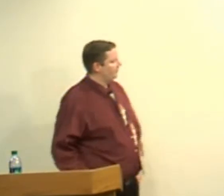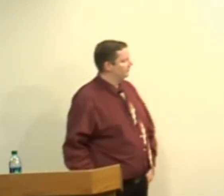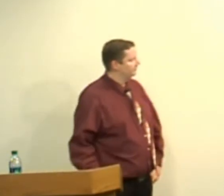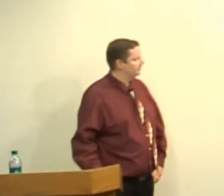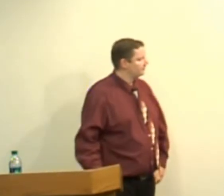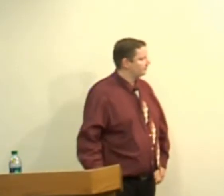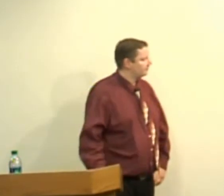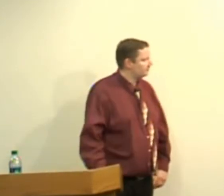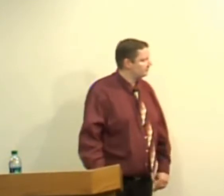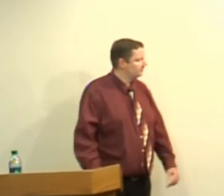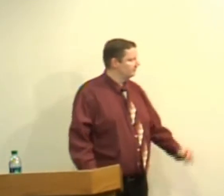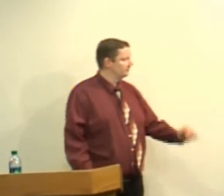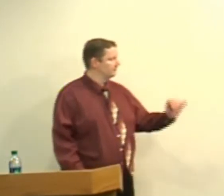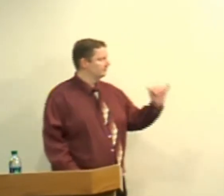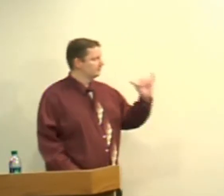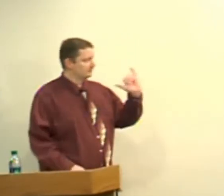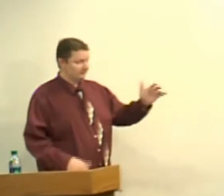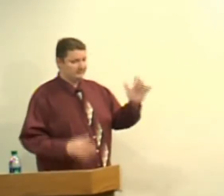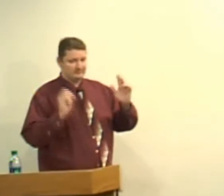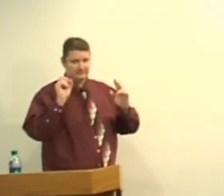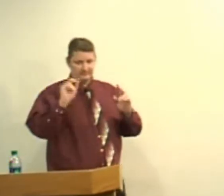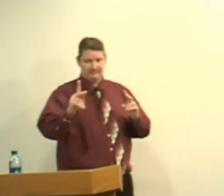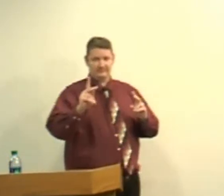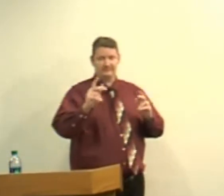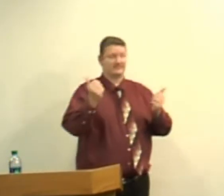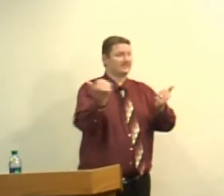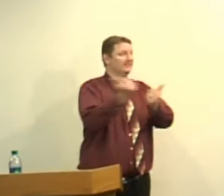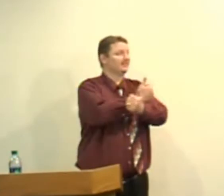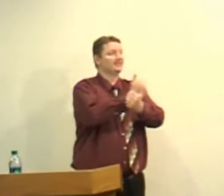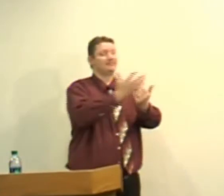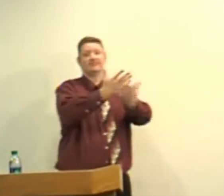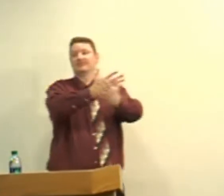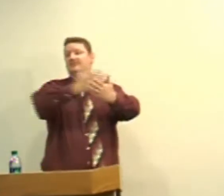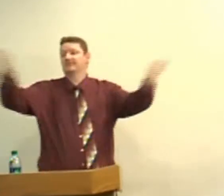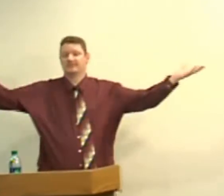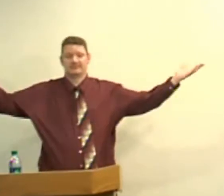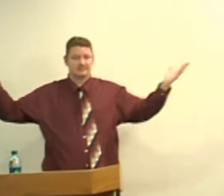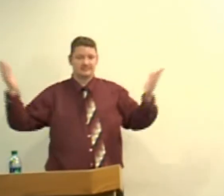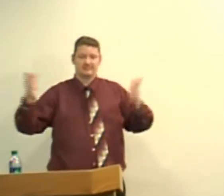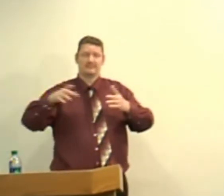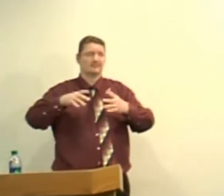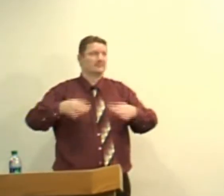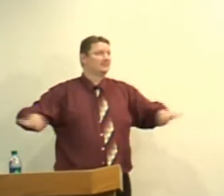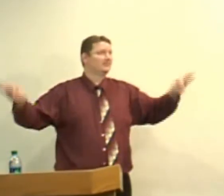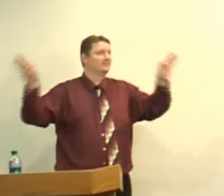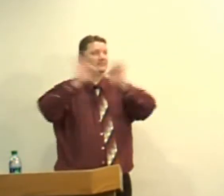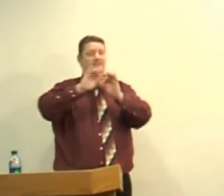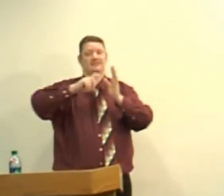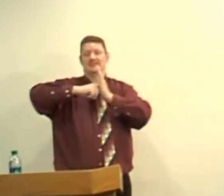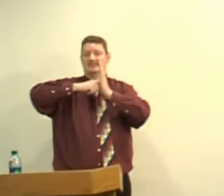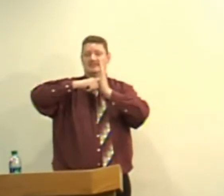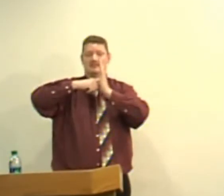man, a deaf man, in a hearing world, you don't follow that. You stand up for yourself. It goes throughout.